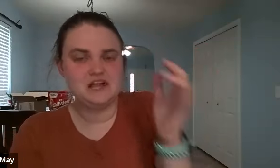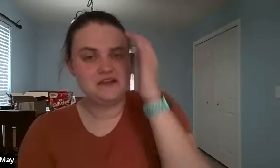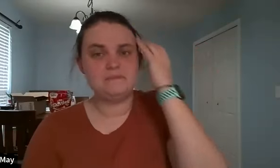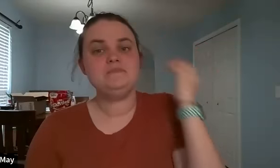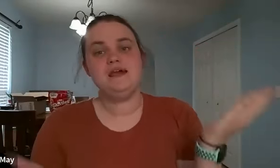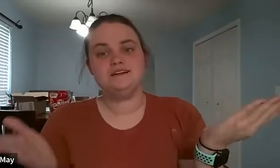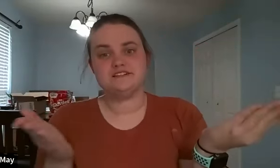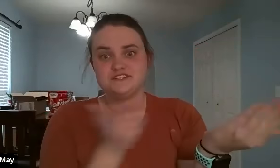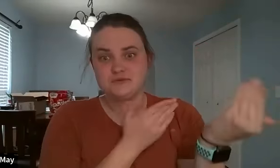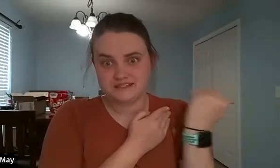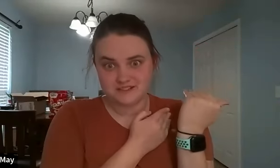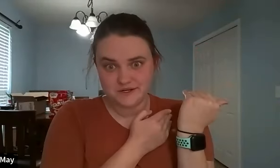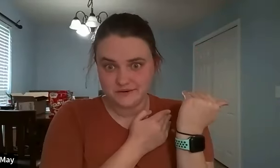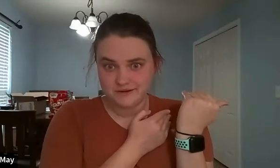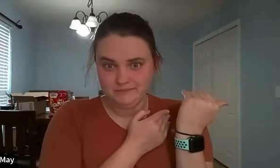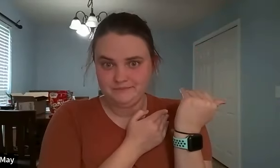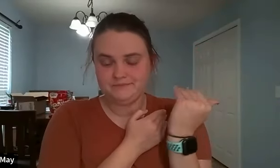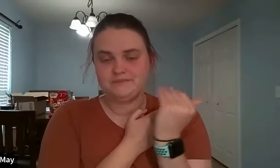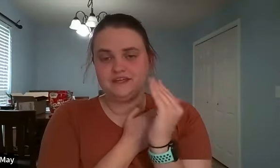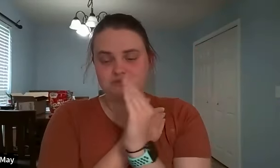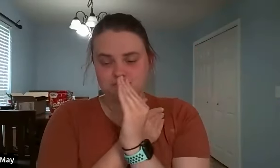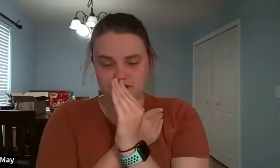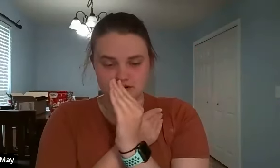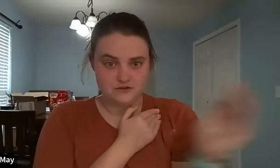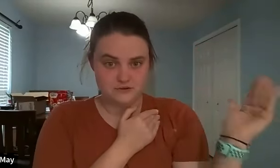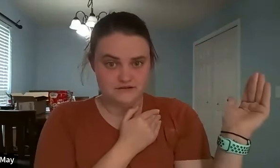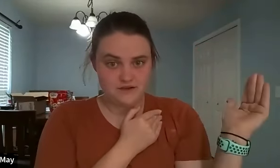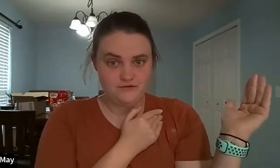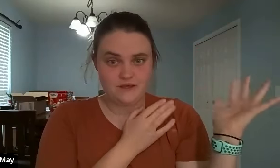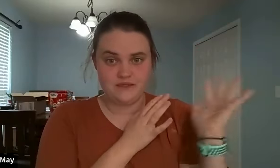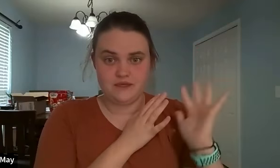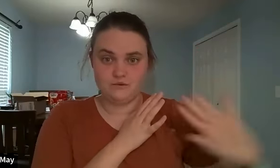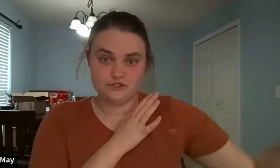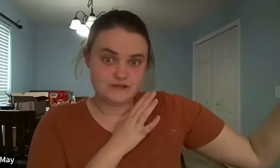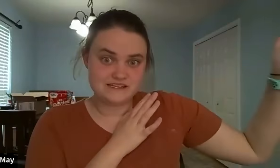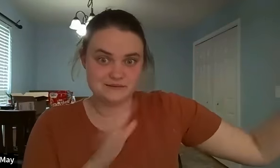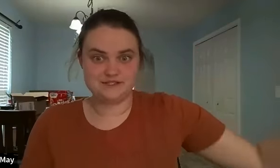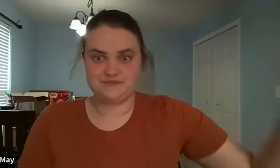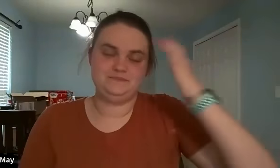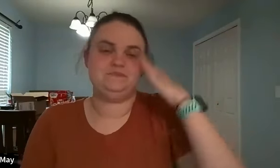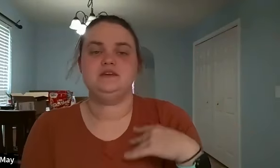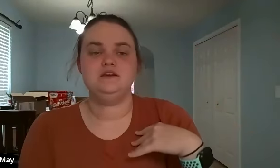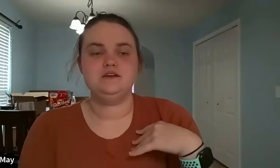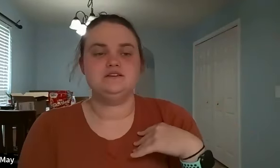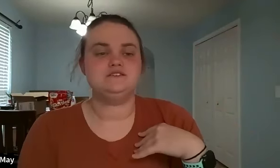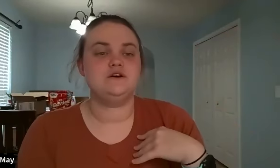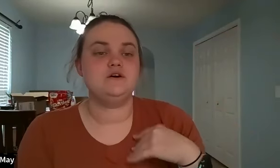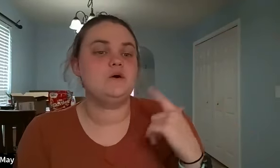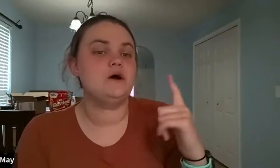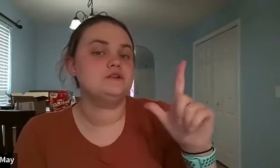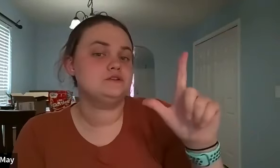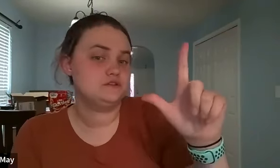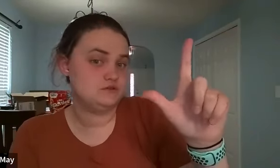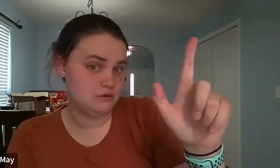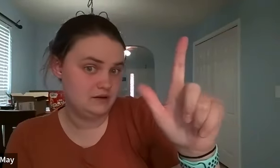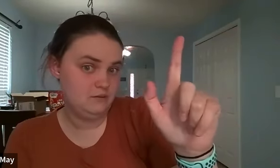Okay, so let's go back to 21 and do 21 through 25, and then we'll do the rest of the numbers. So